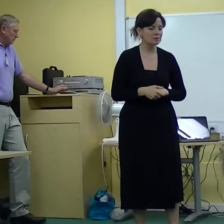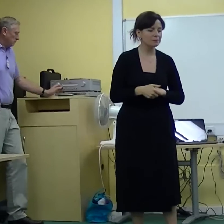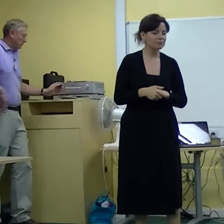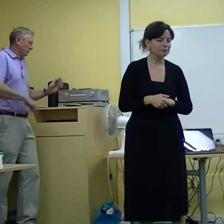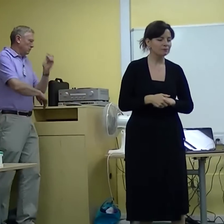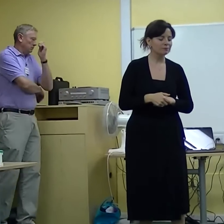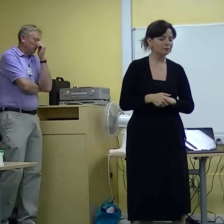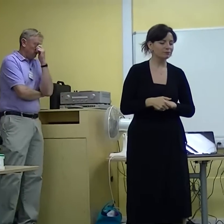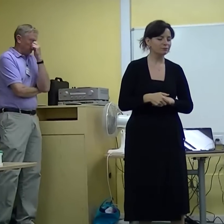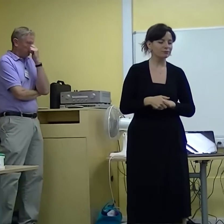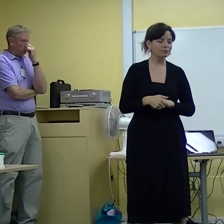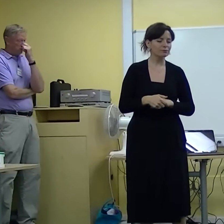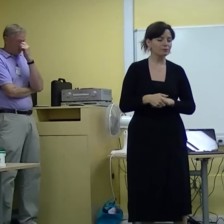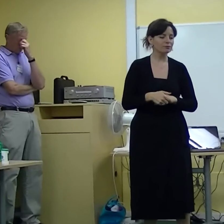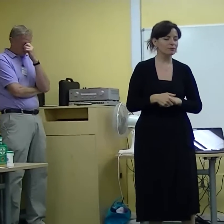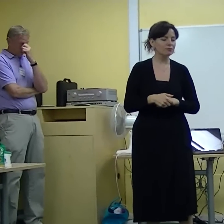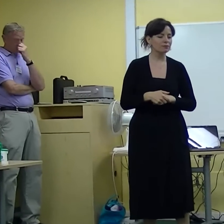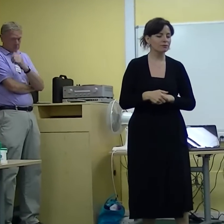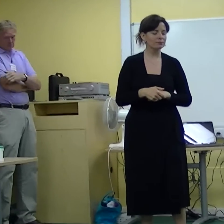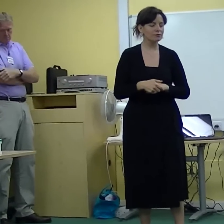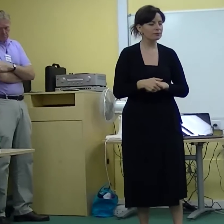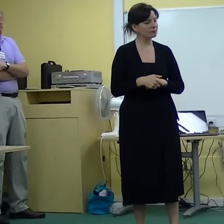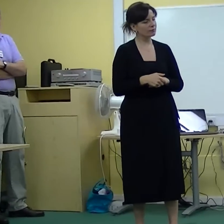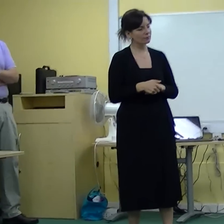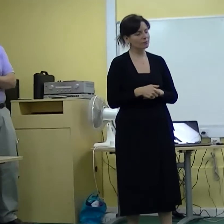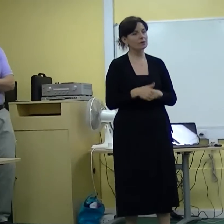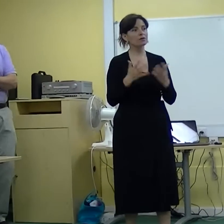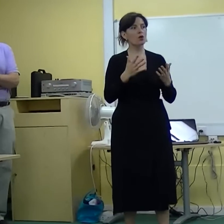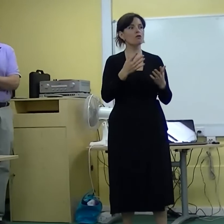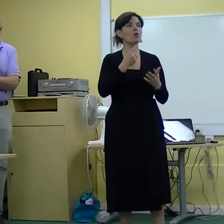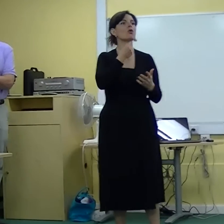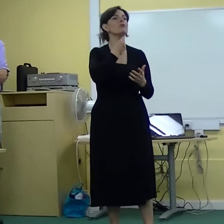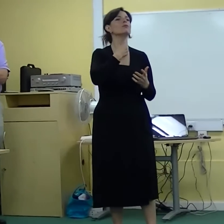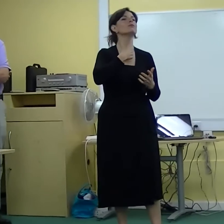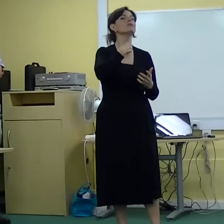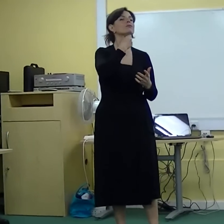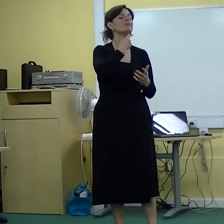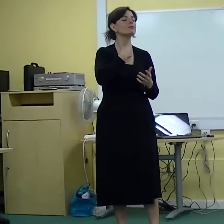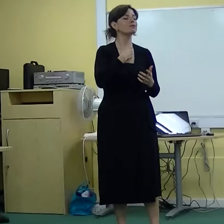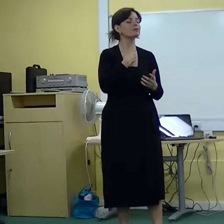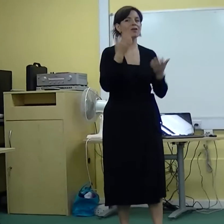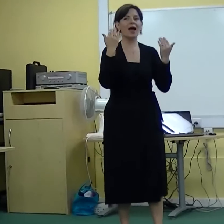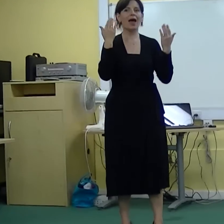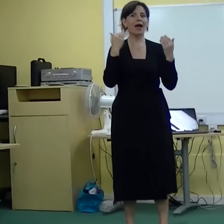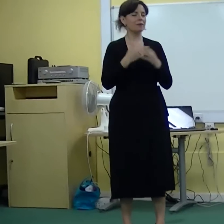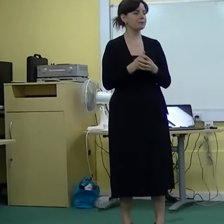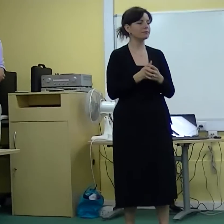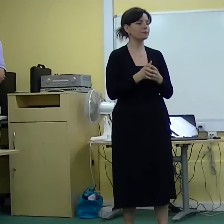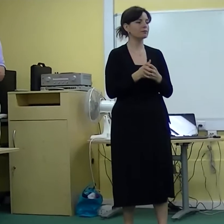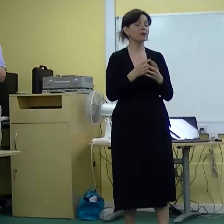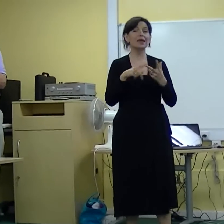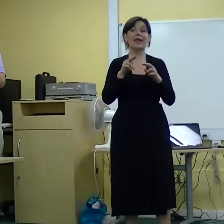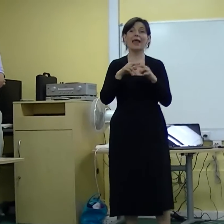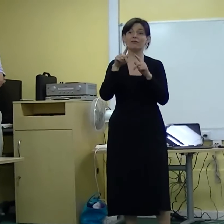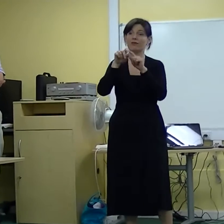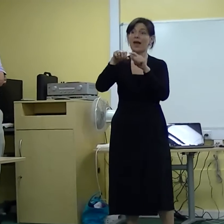Okay. Now, one of the things about the airway is that if you tilt your